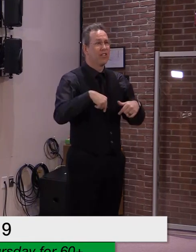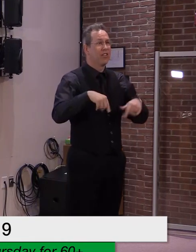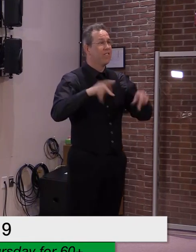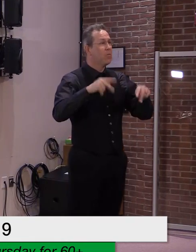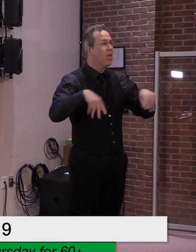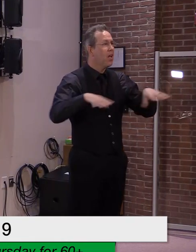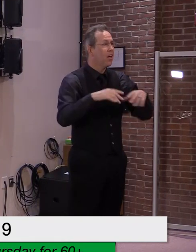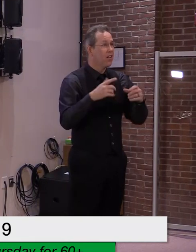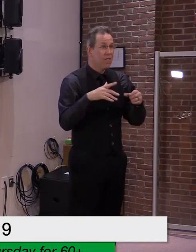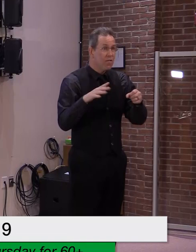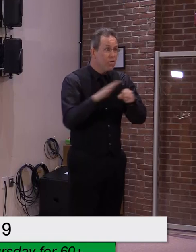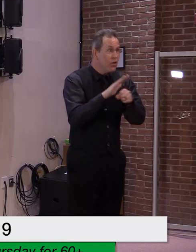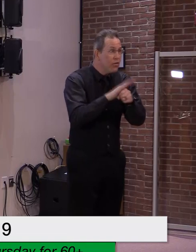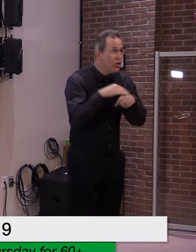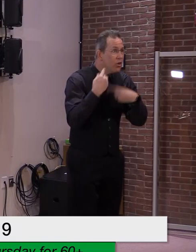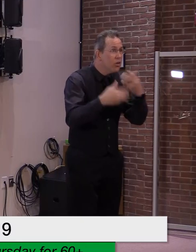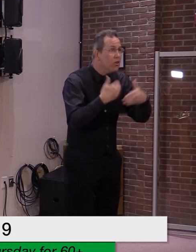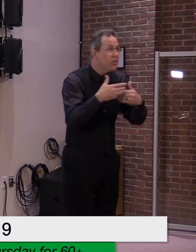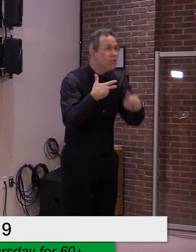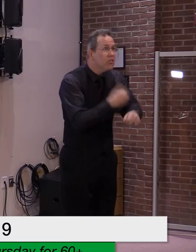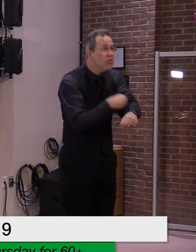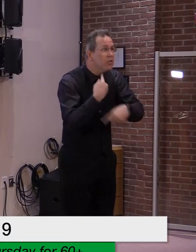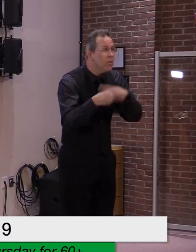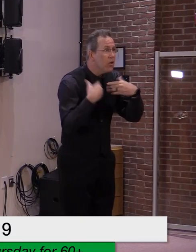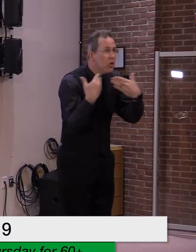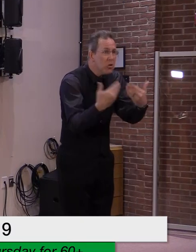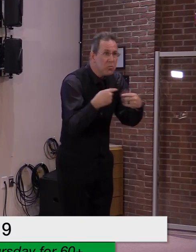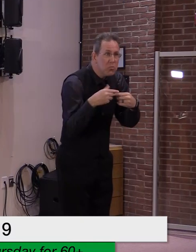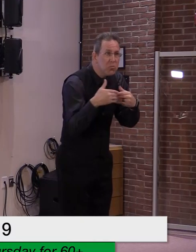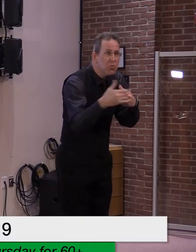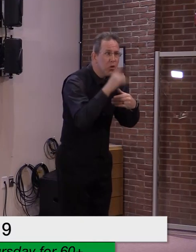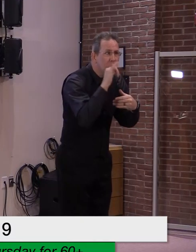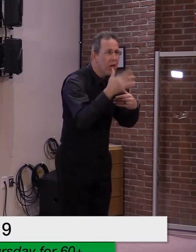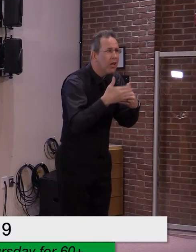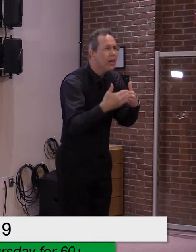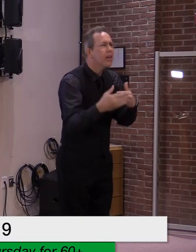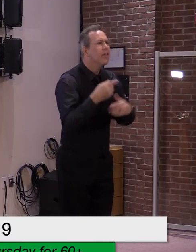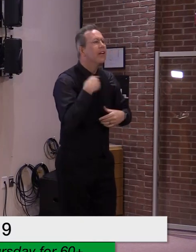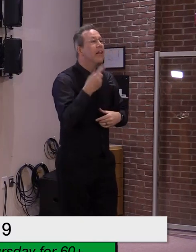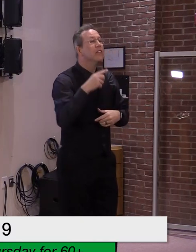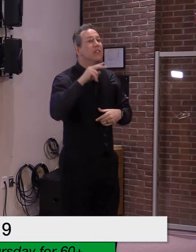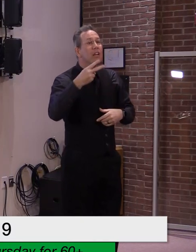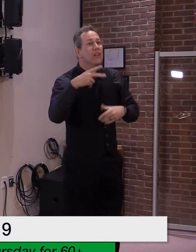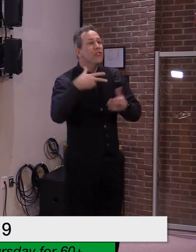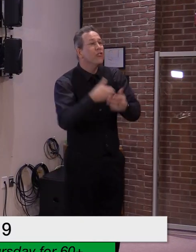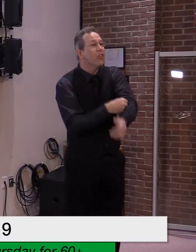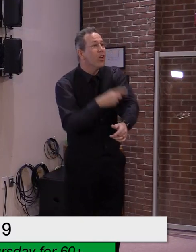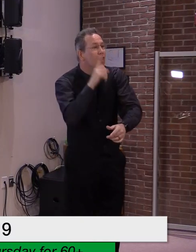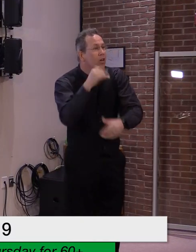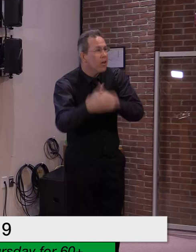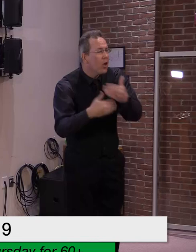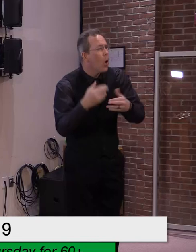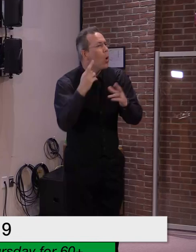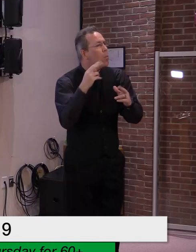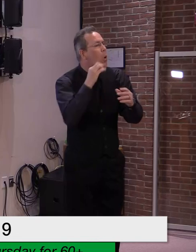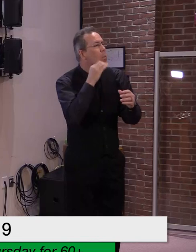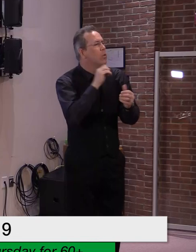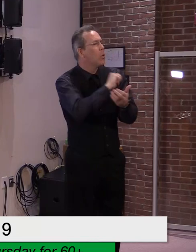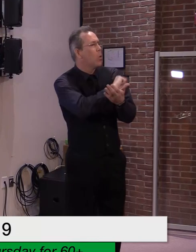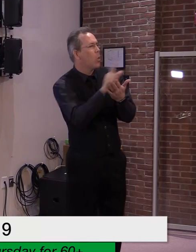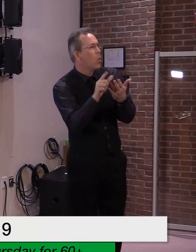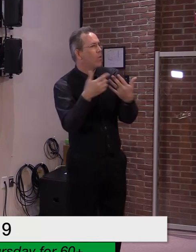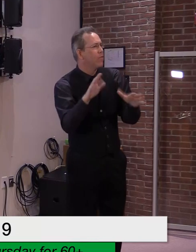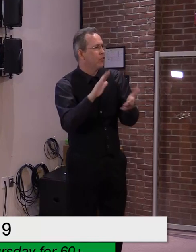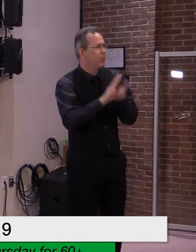vaccinated 2 weeks after receiving their final dose or on their way towards full vaccination. We are one